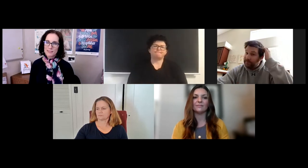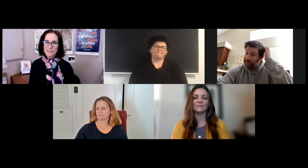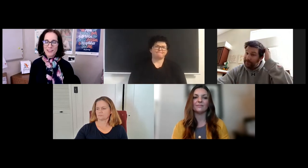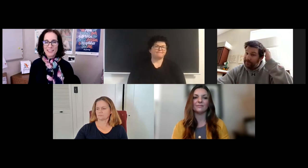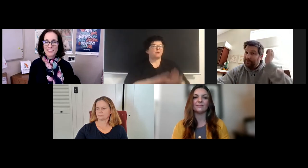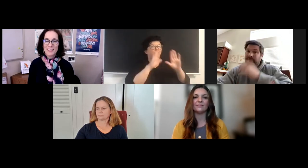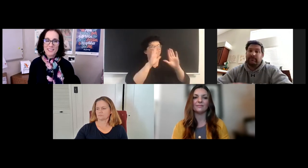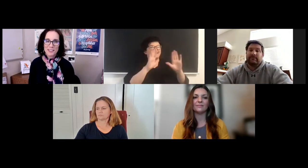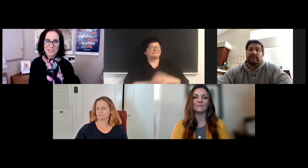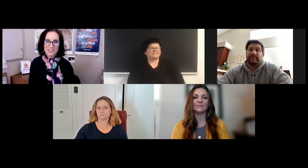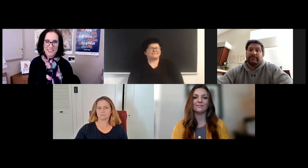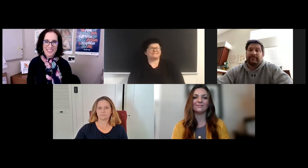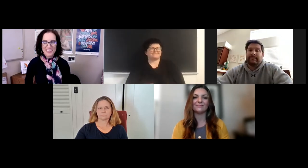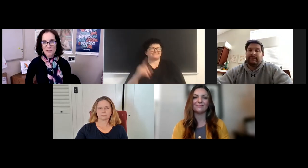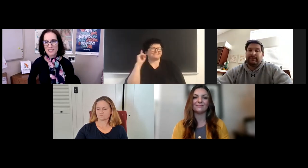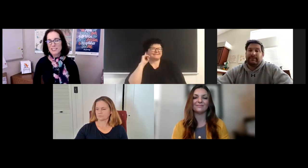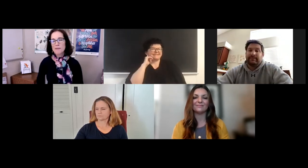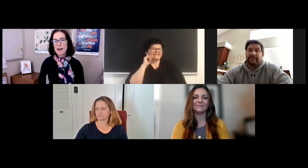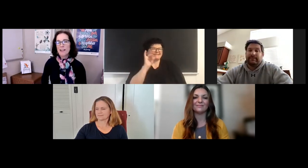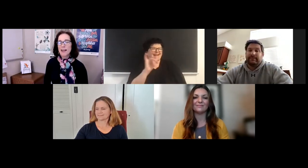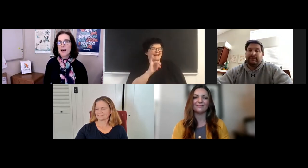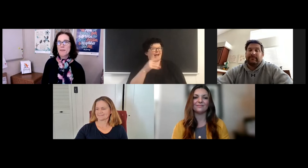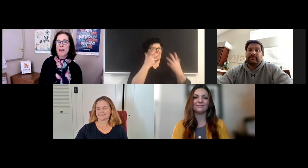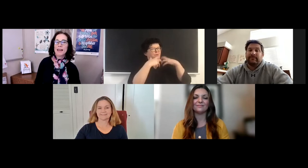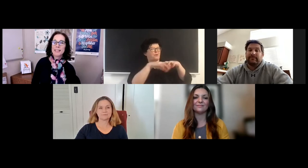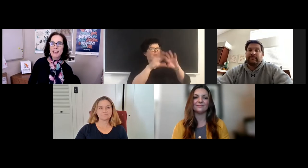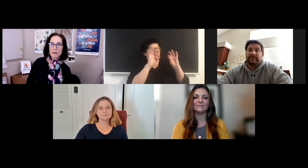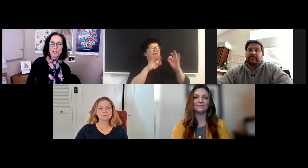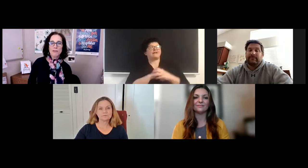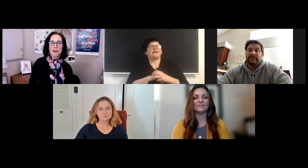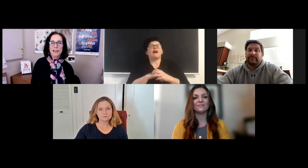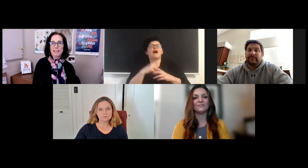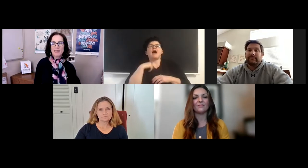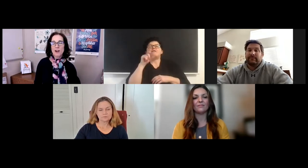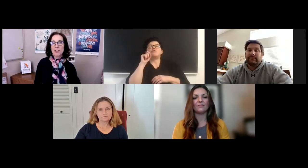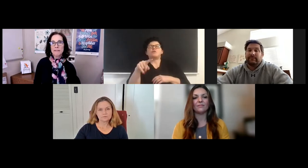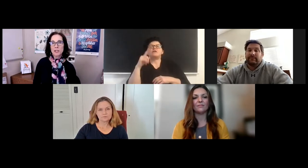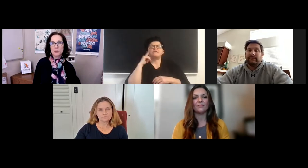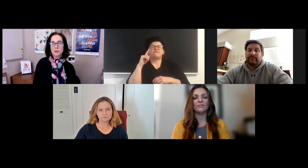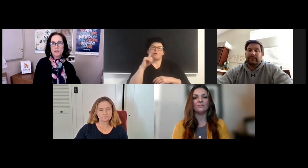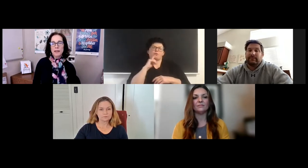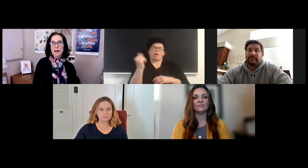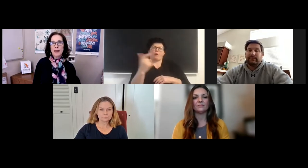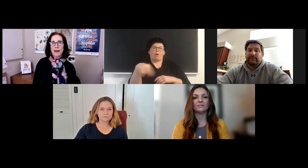Great, great. That sounds like that worked out really well. I have a question for, I guess, all of you.